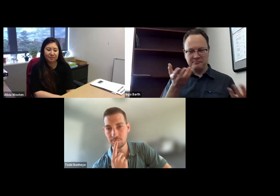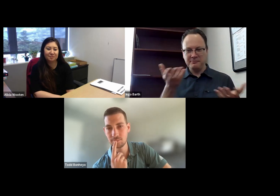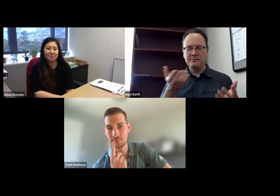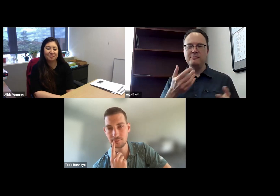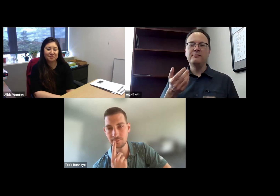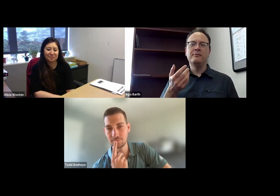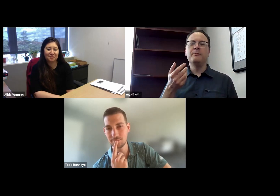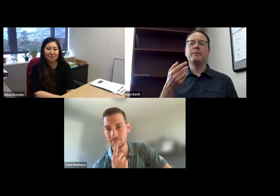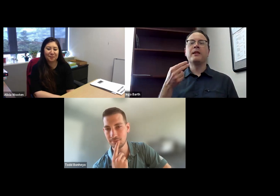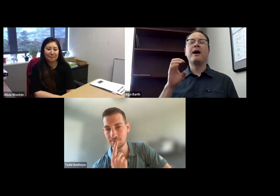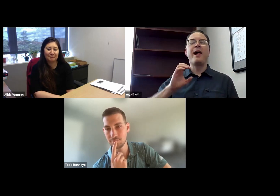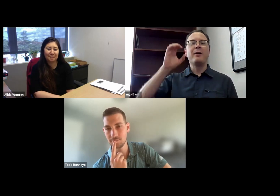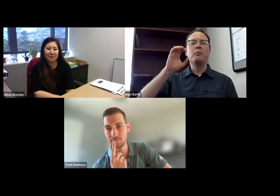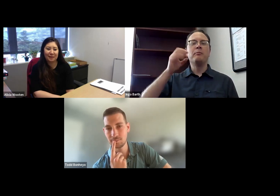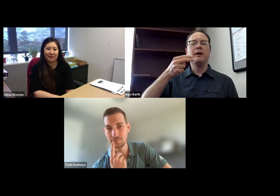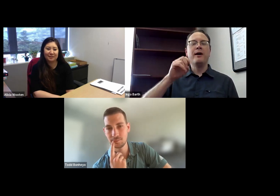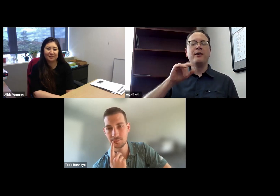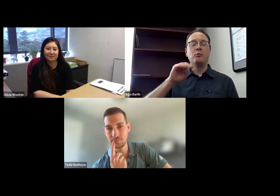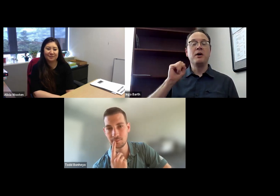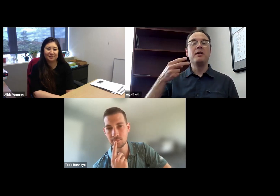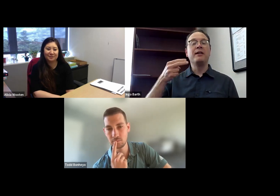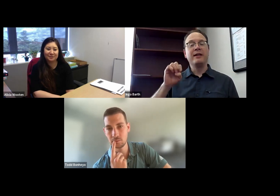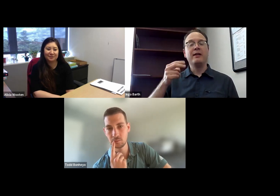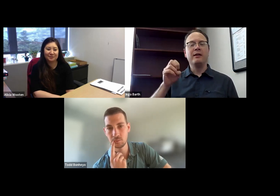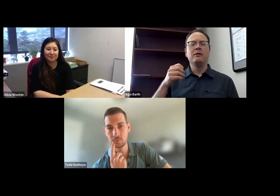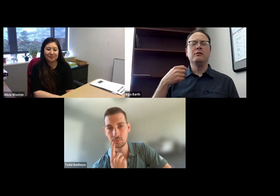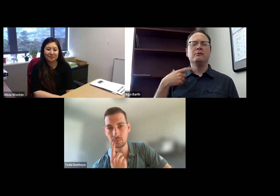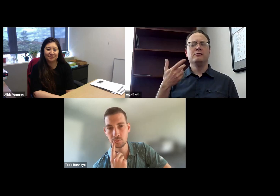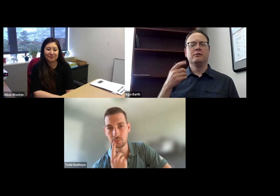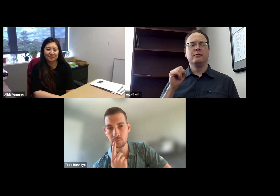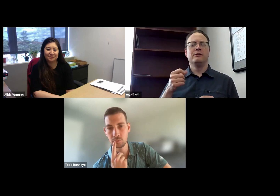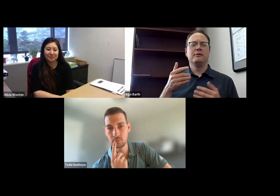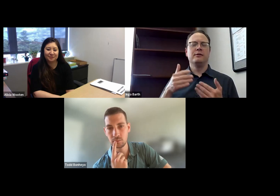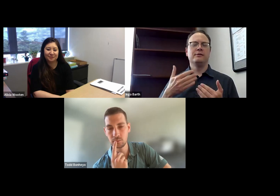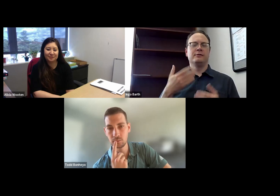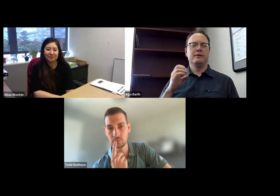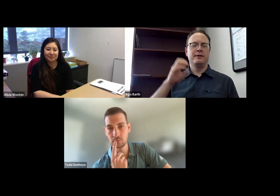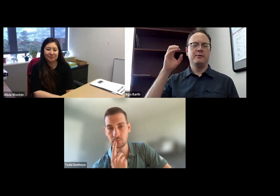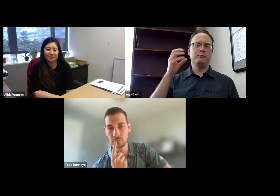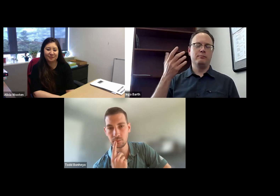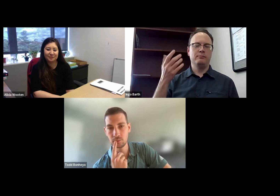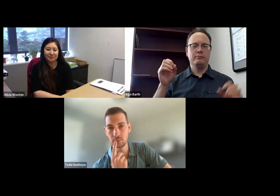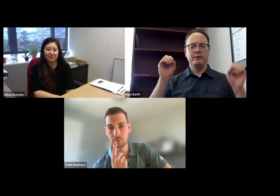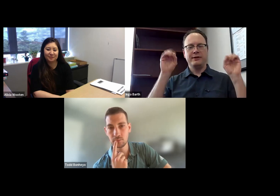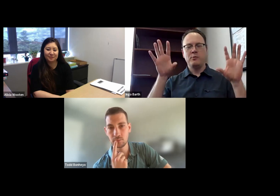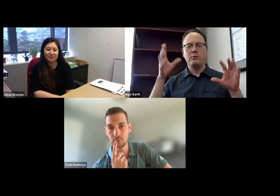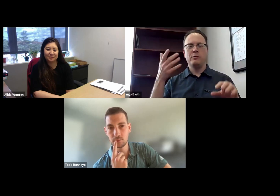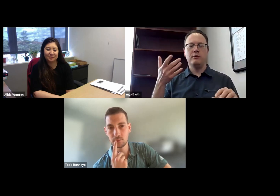iron. So I do think in some groups, they develop signs for specific terms.